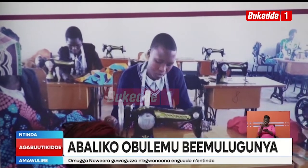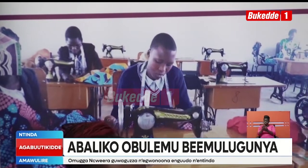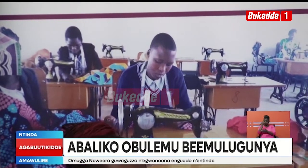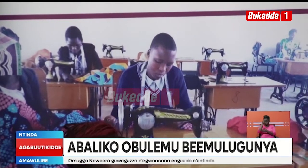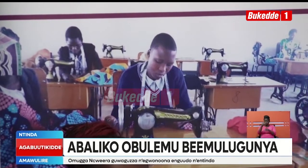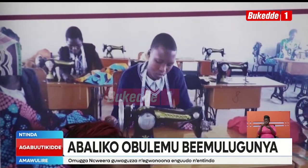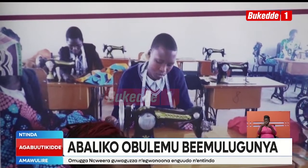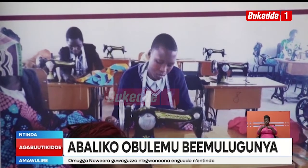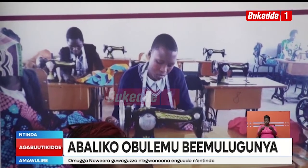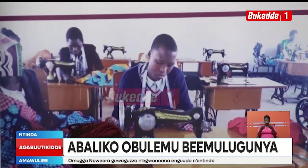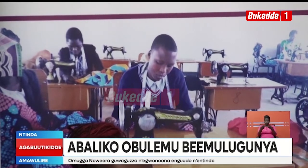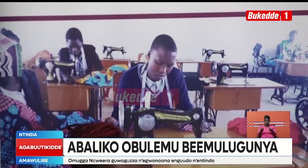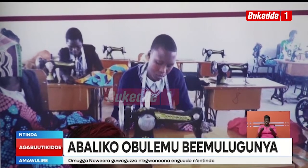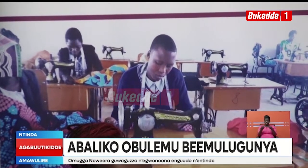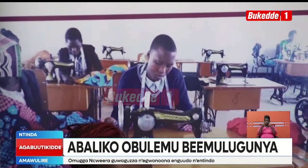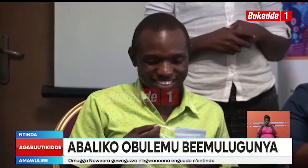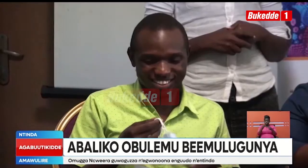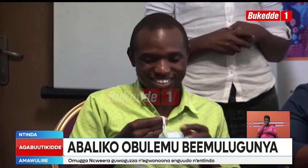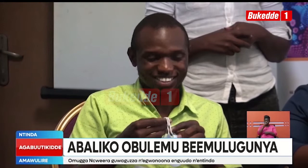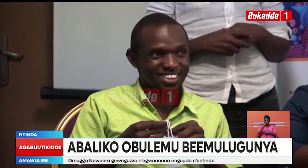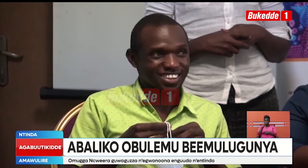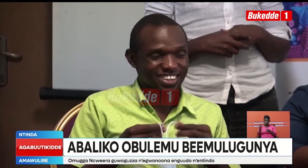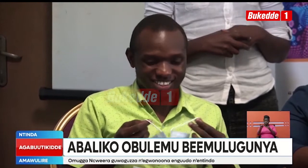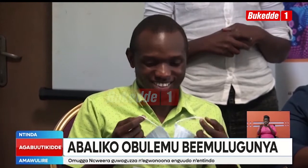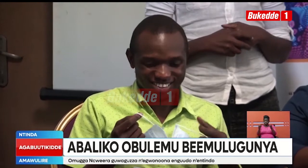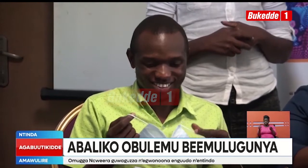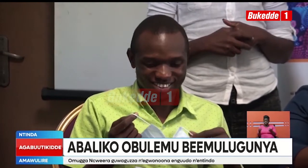the the We to pay